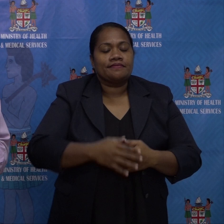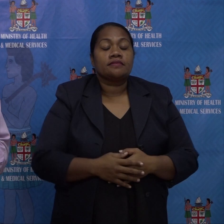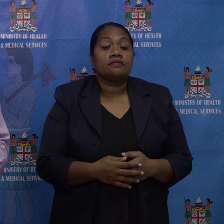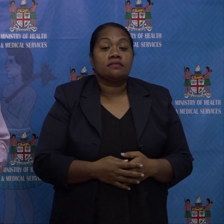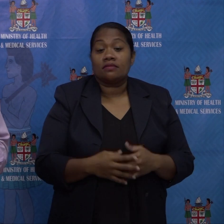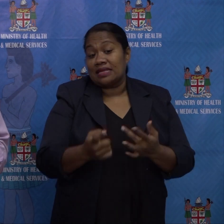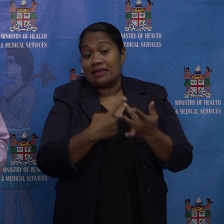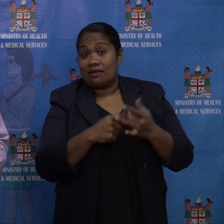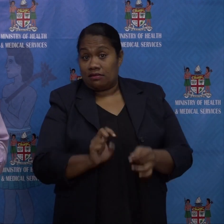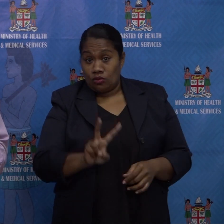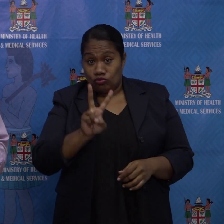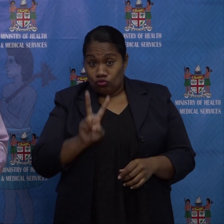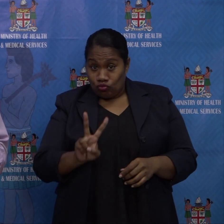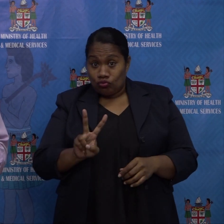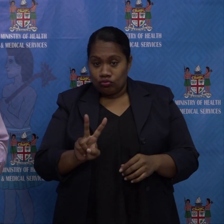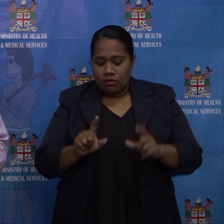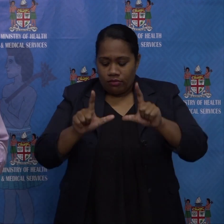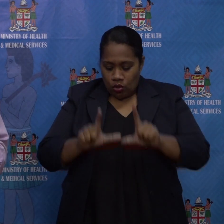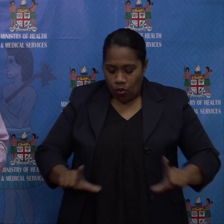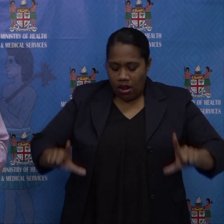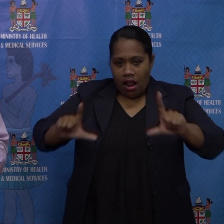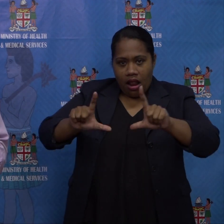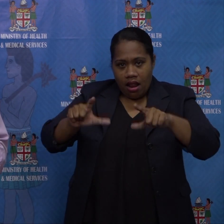The other 2 cases are local.